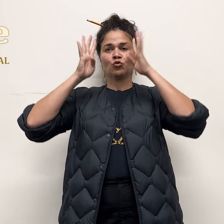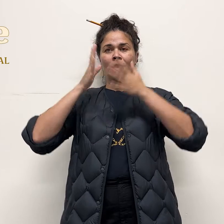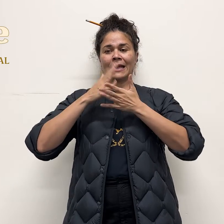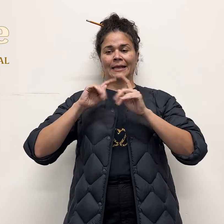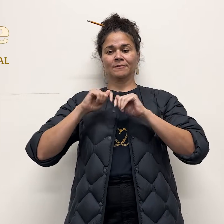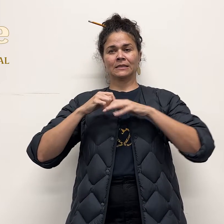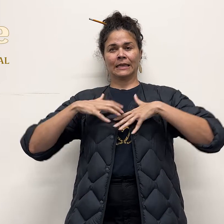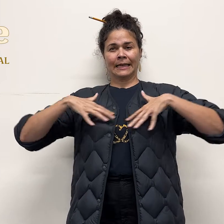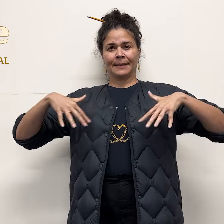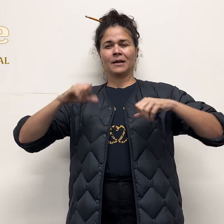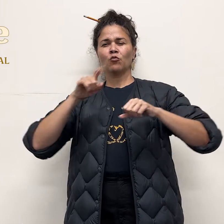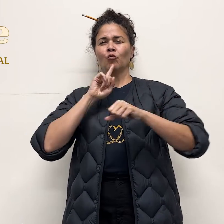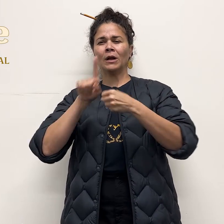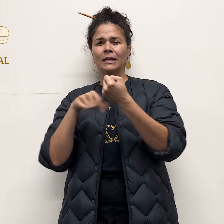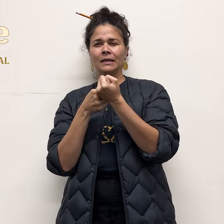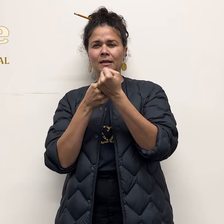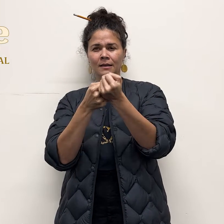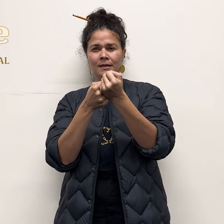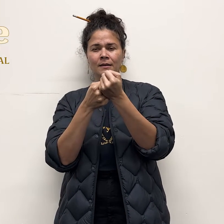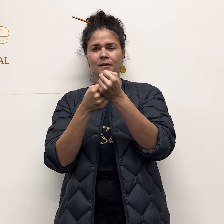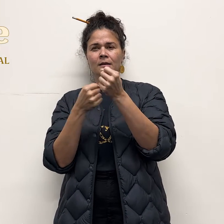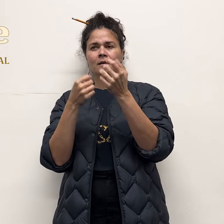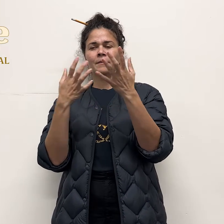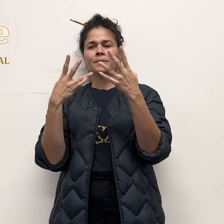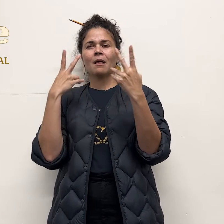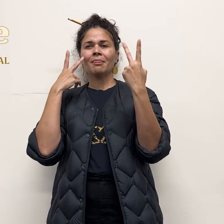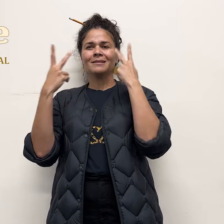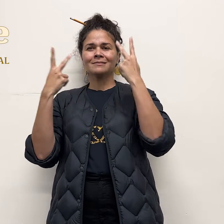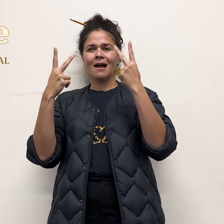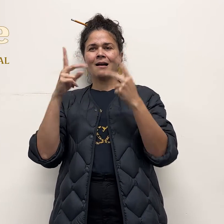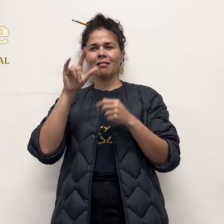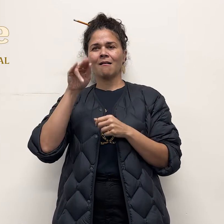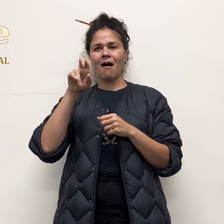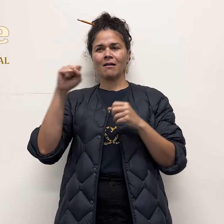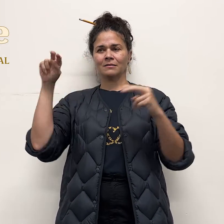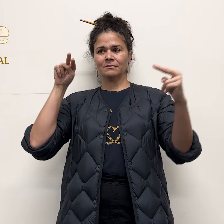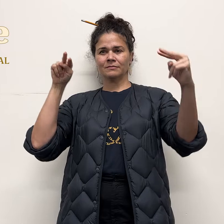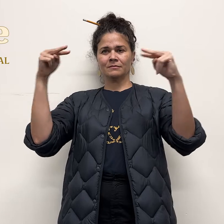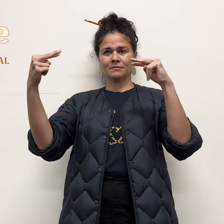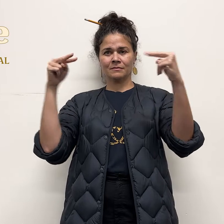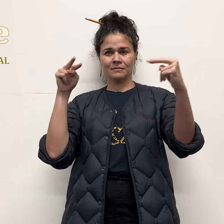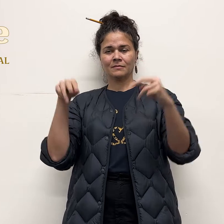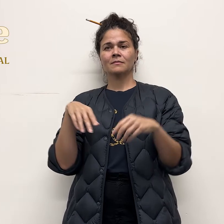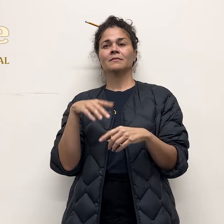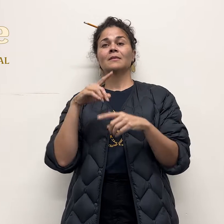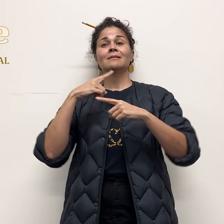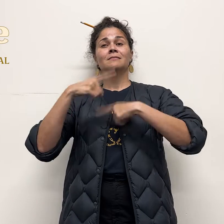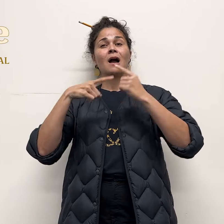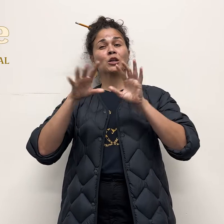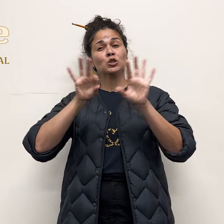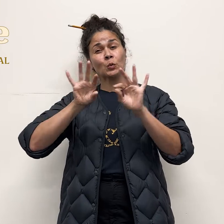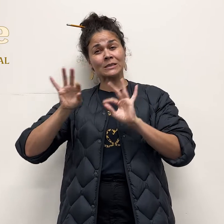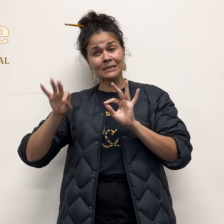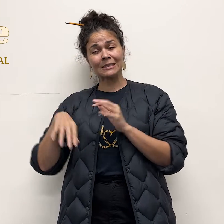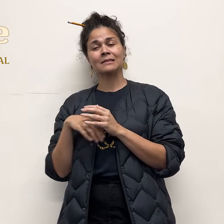of the members of the creative team needs to support that vision, make sure that technically sight lines are clear, everybody